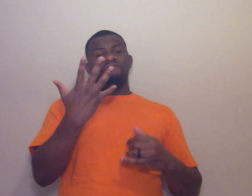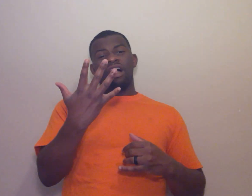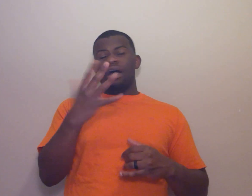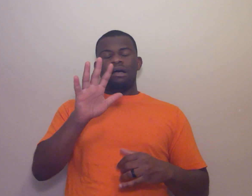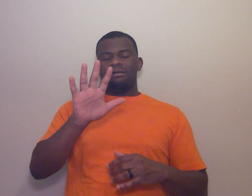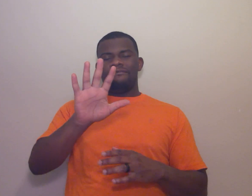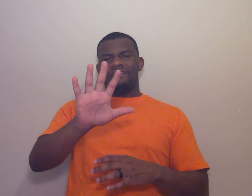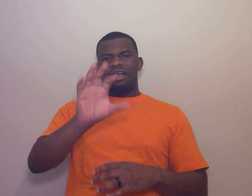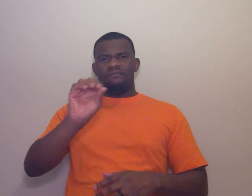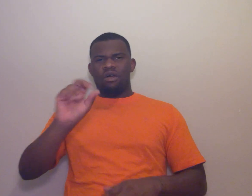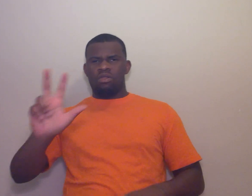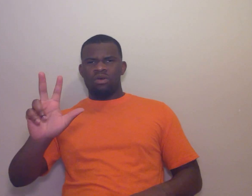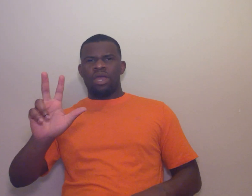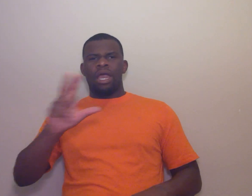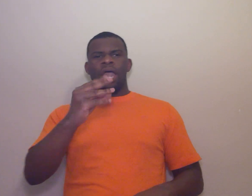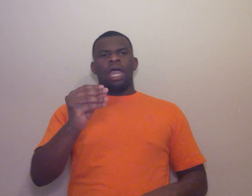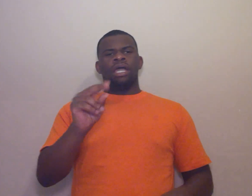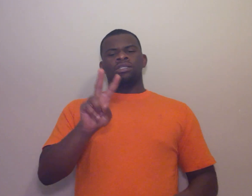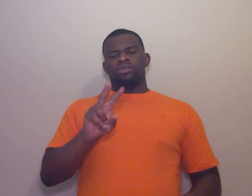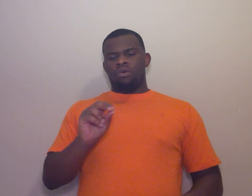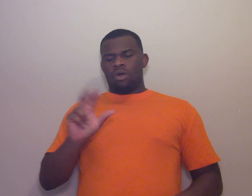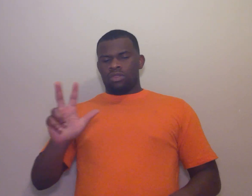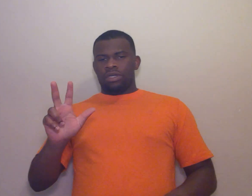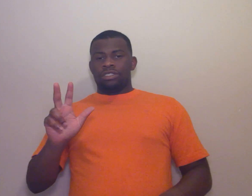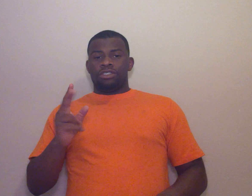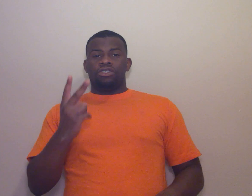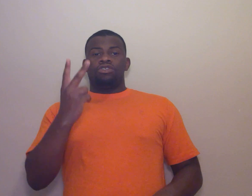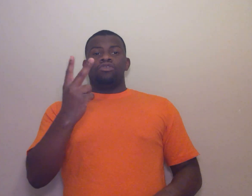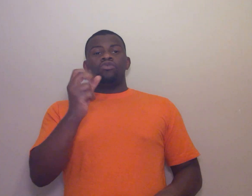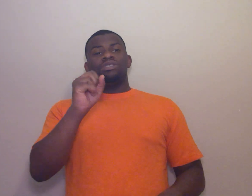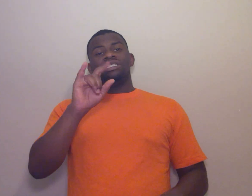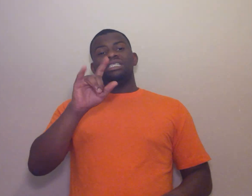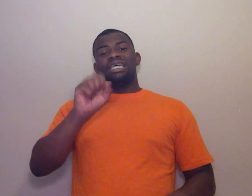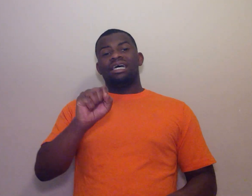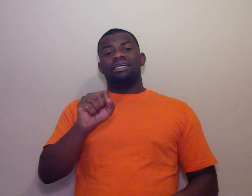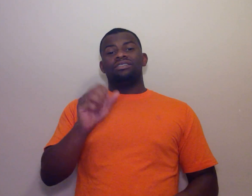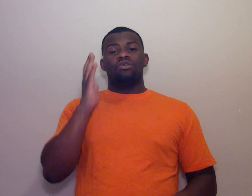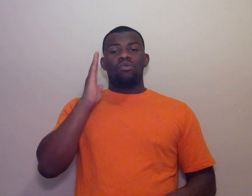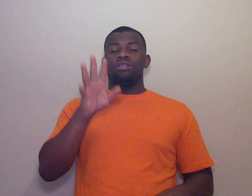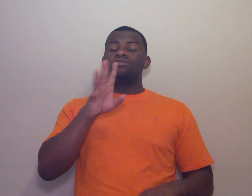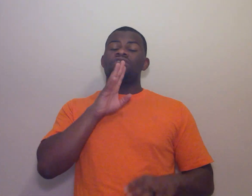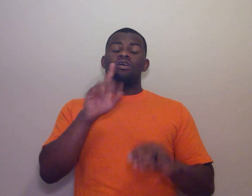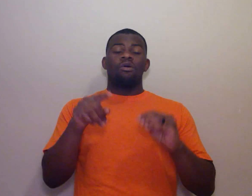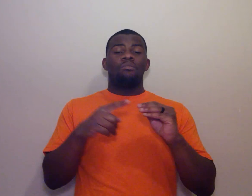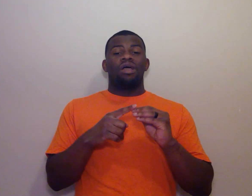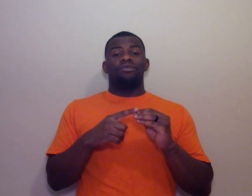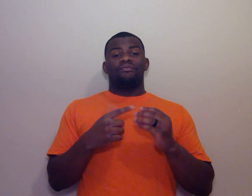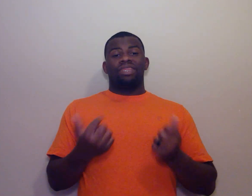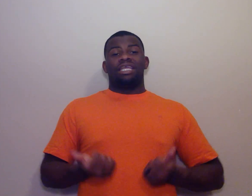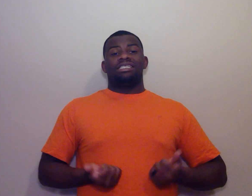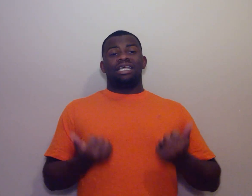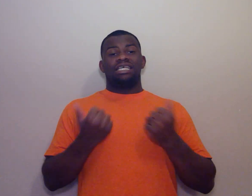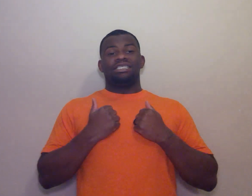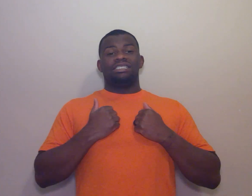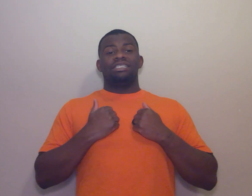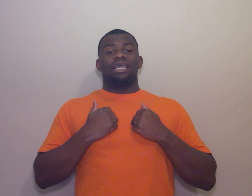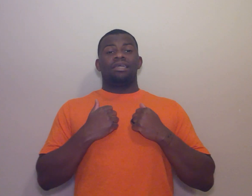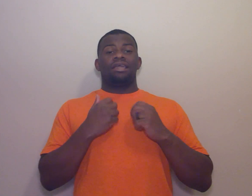503 and 203, there's two sides of it. It's going to talk about existing loans taken subject